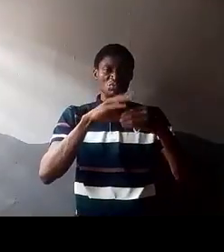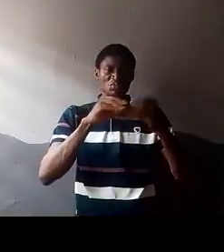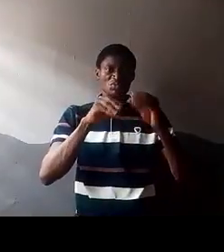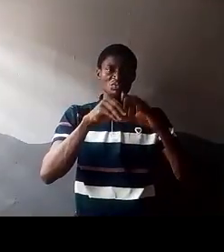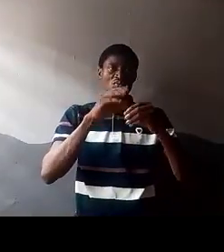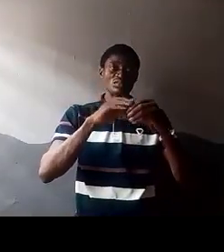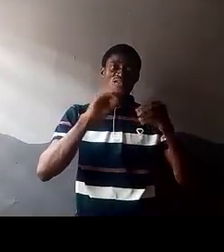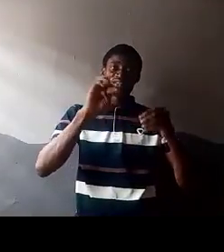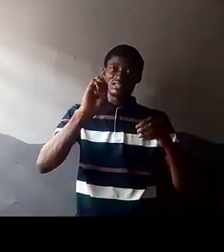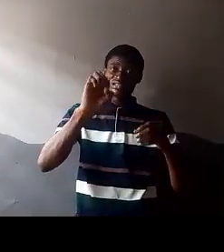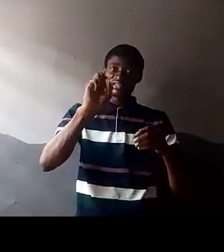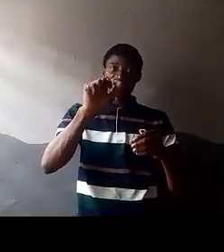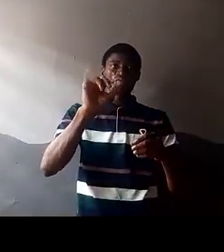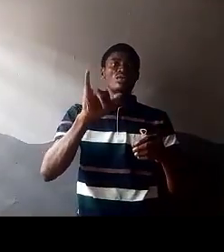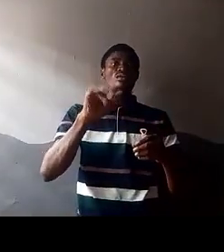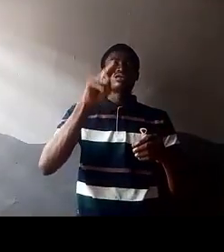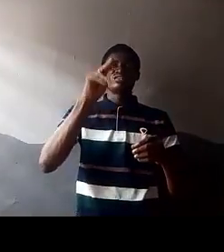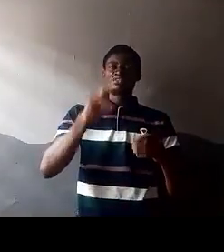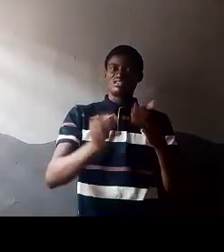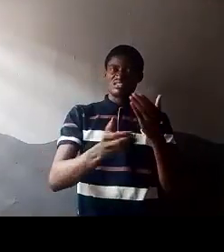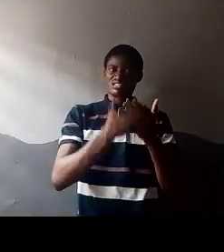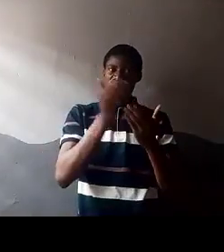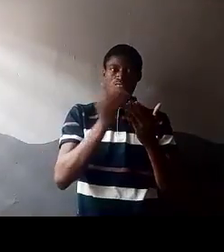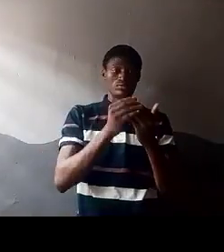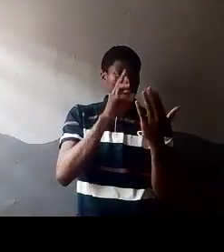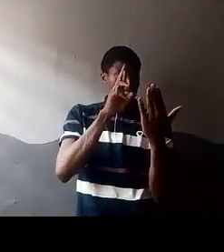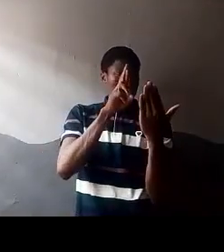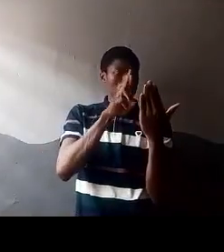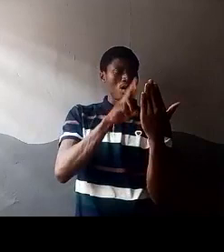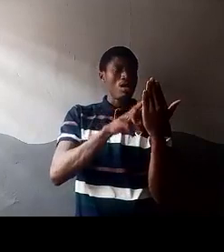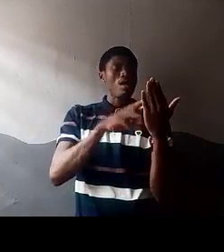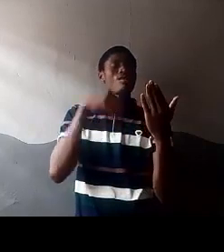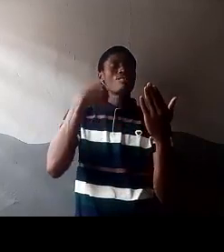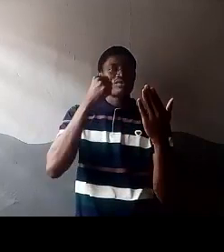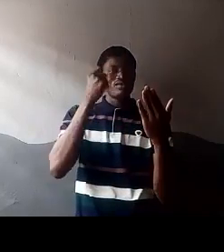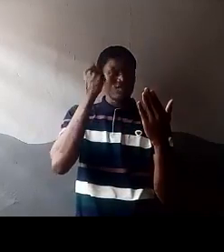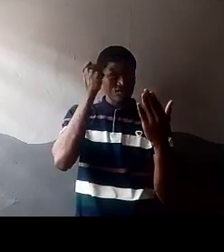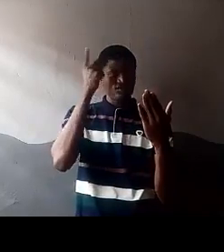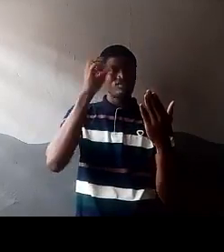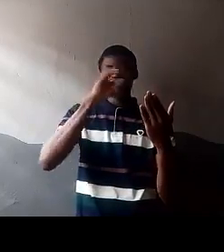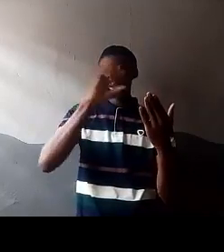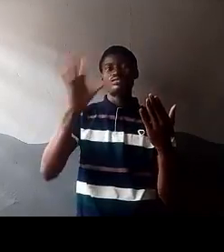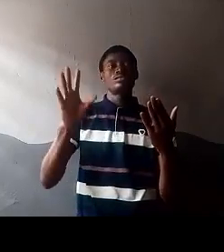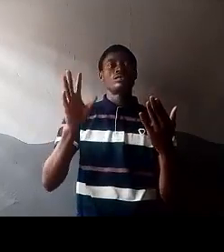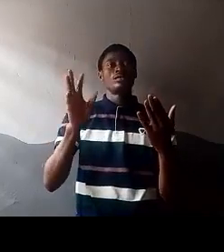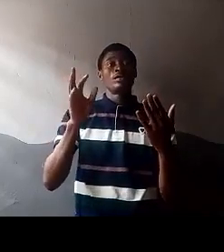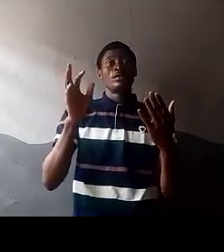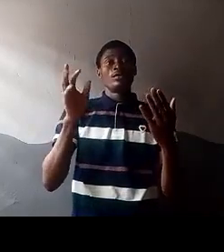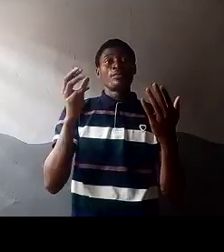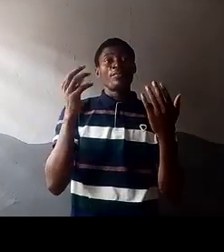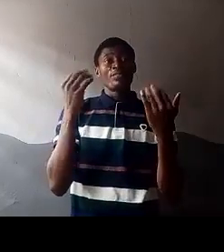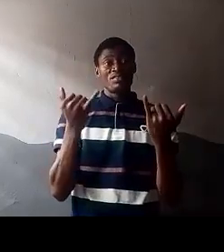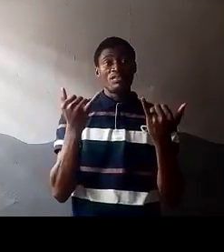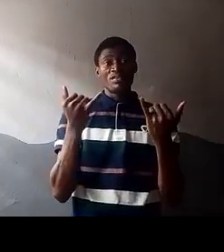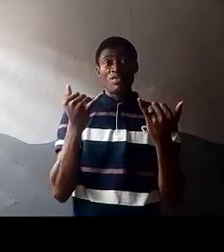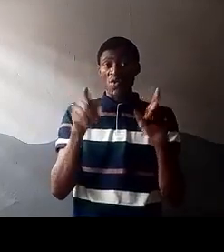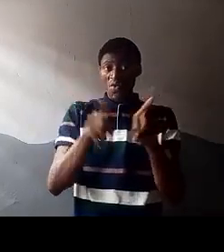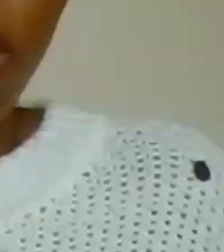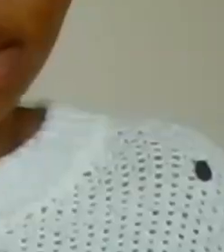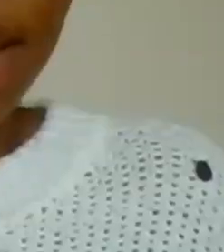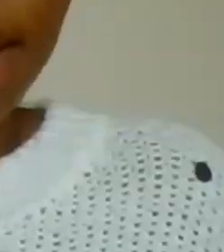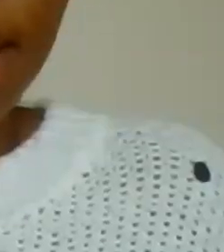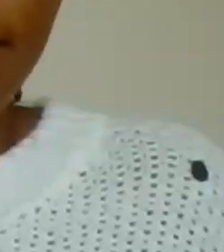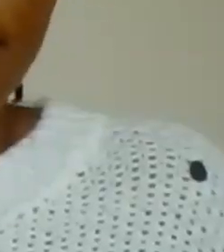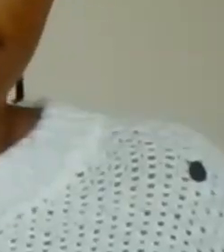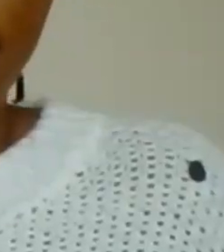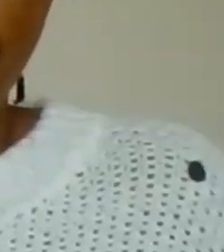to keep reading, or him or her to keep reading. Okay, then start early to prepare.